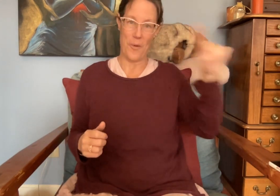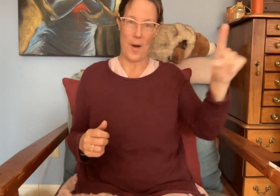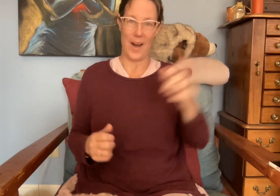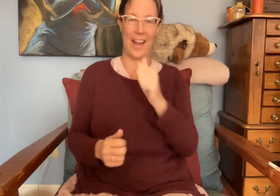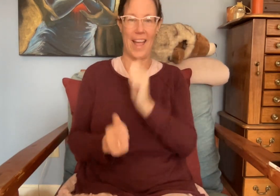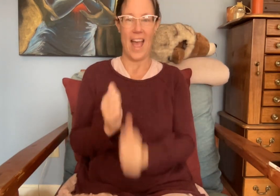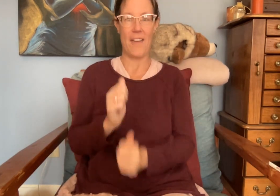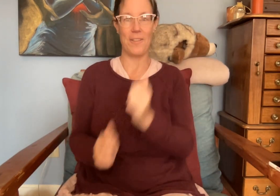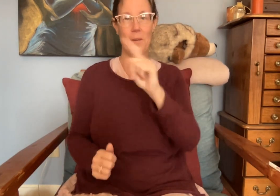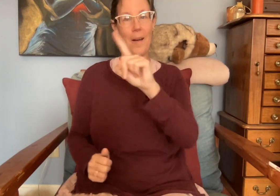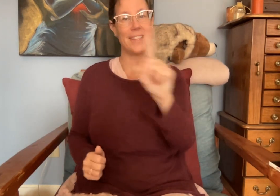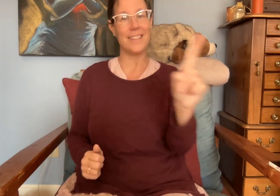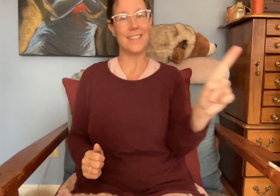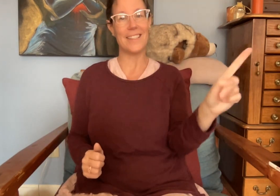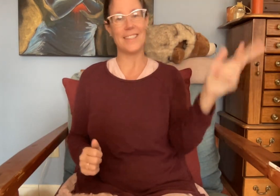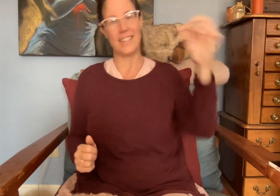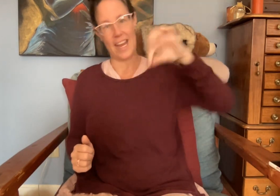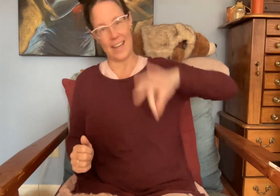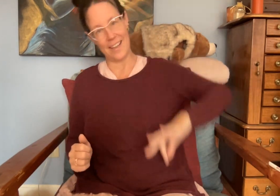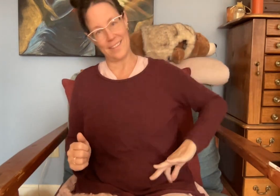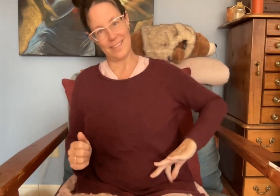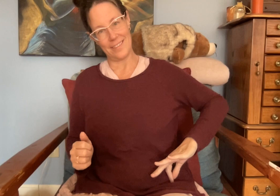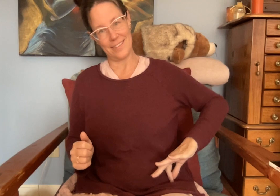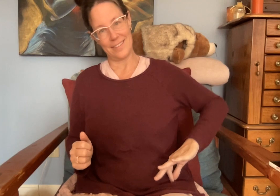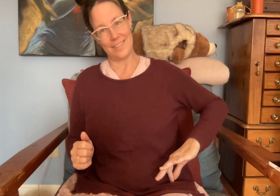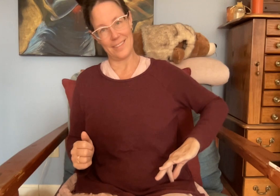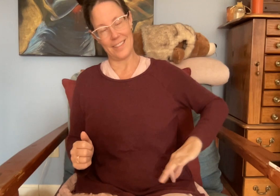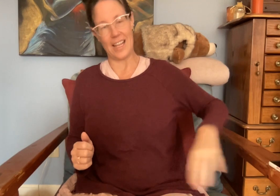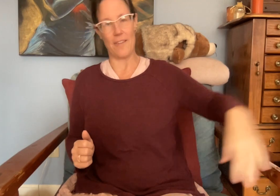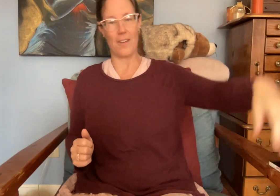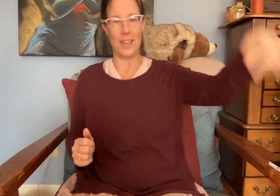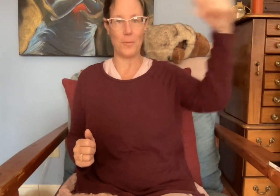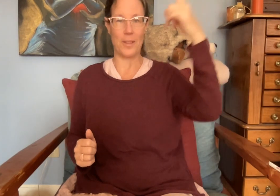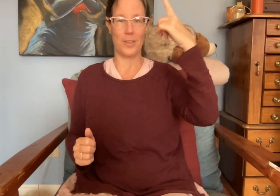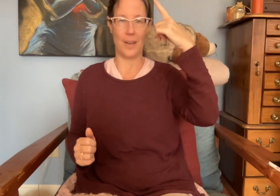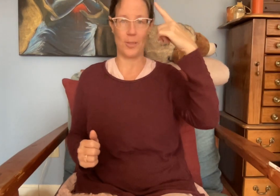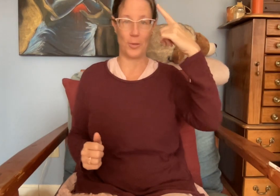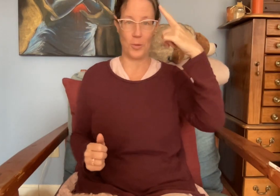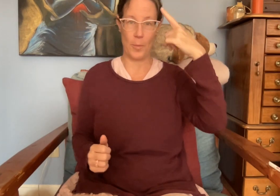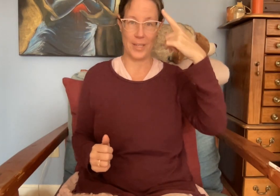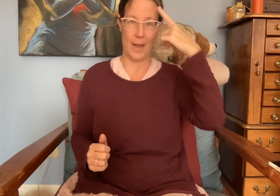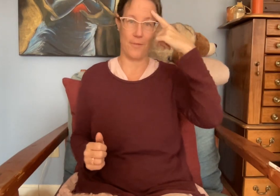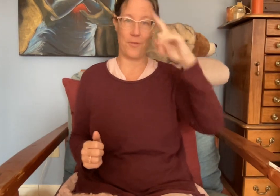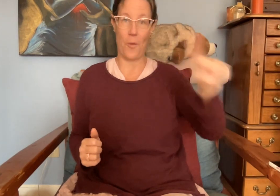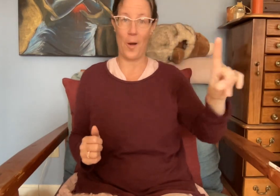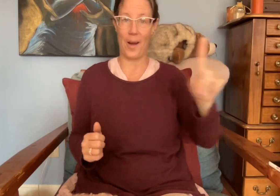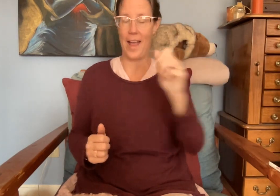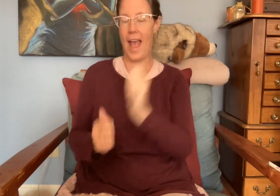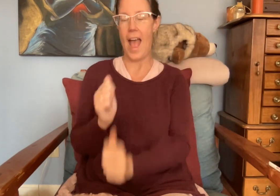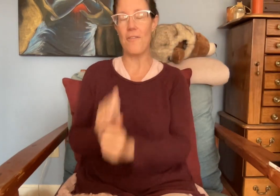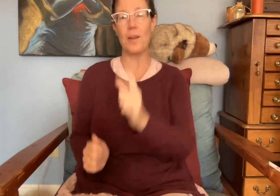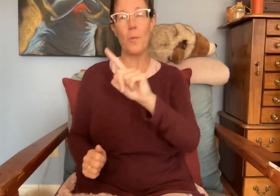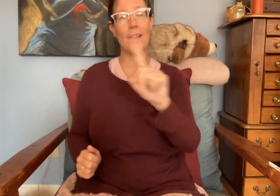for everyone's sake. I think I forgot the one the first time, so I'll do it one more time. For